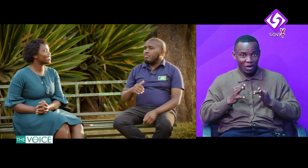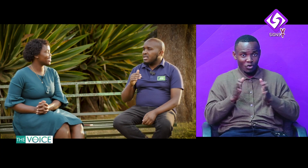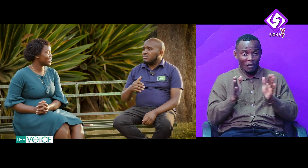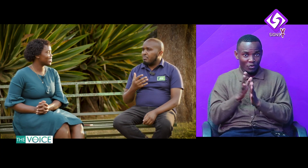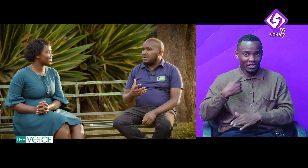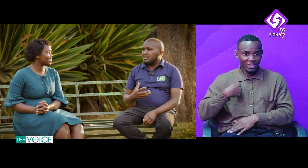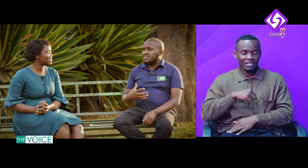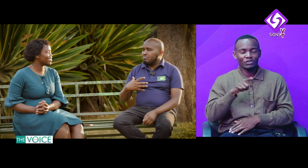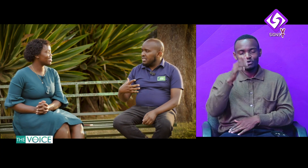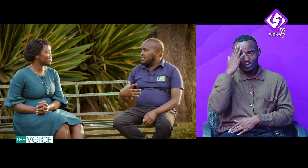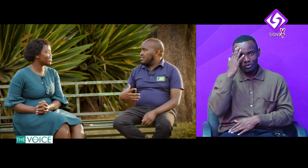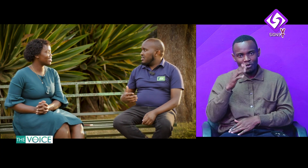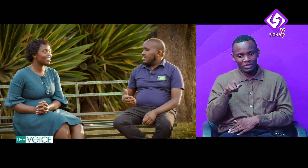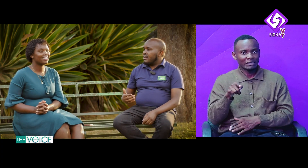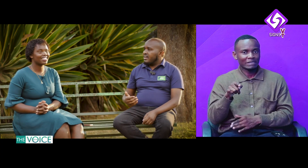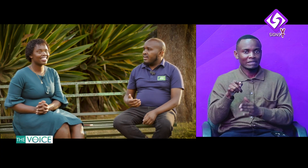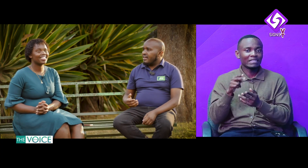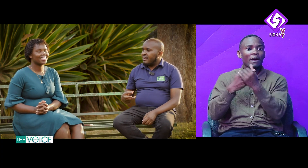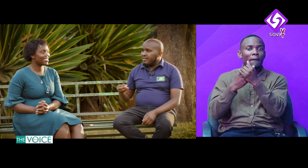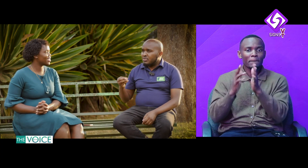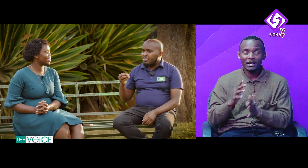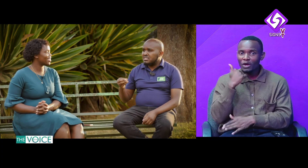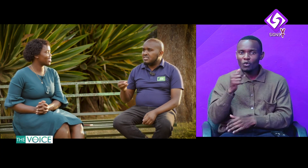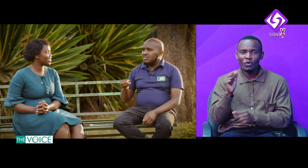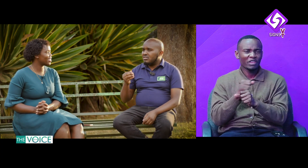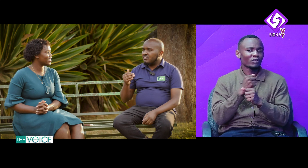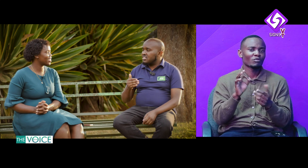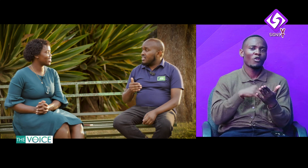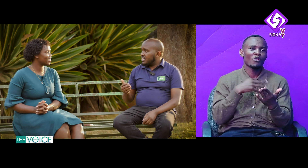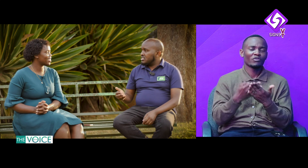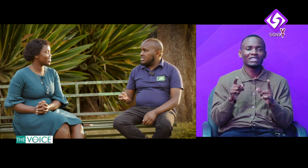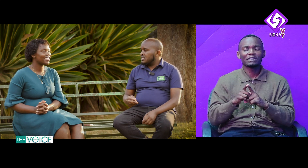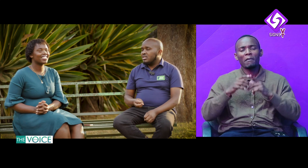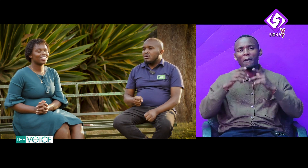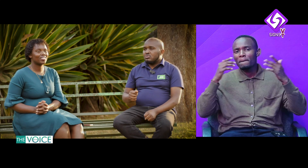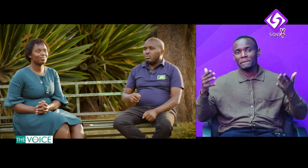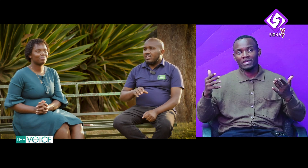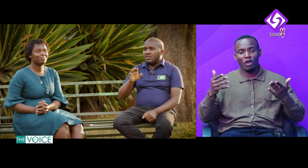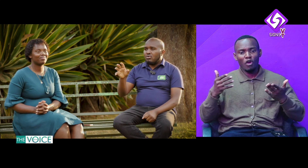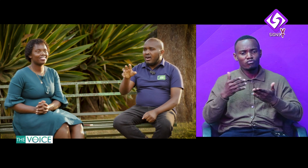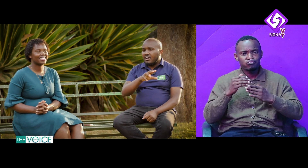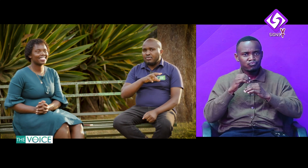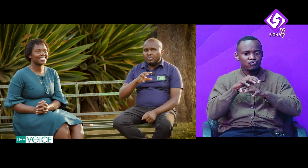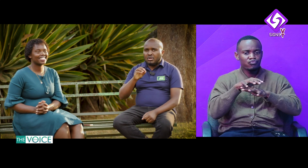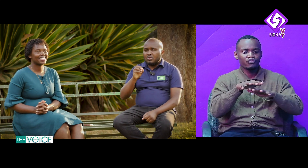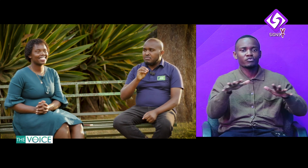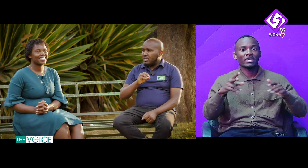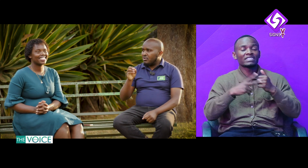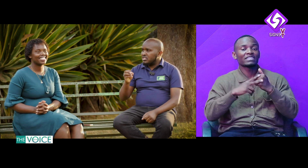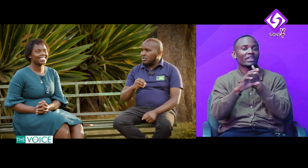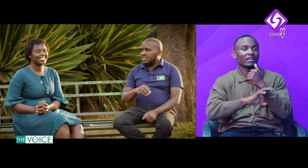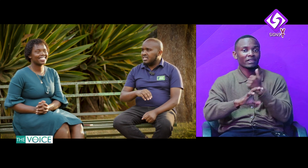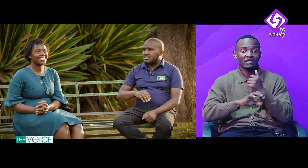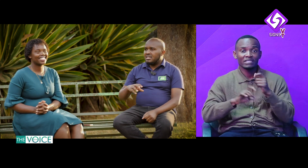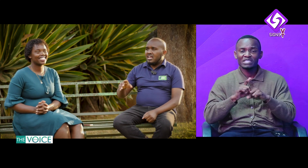know that you're banking with a partner that's big, with presence in over 7 countries. So wherever you are, you can always bank